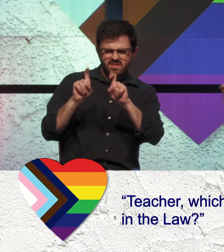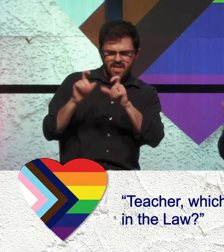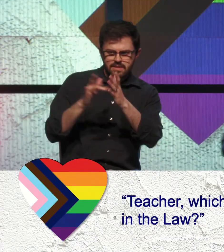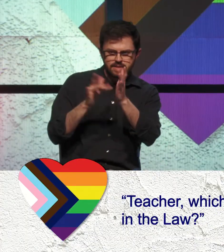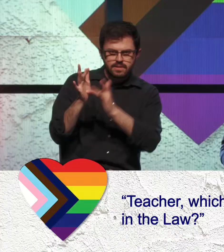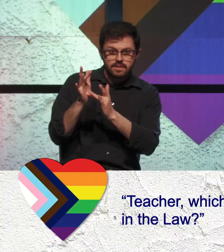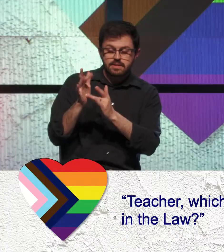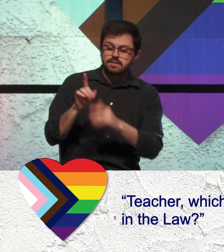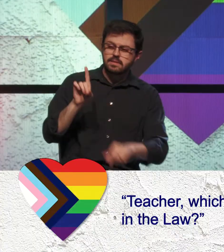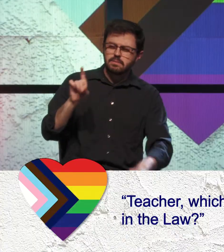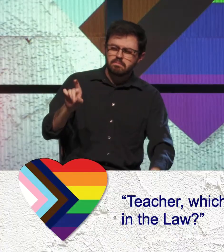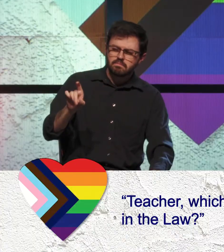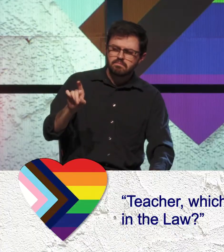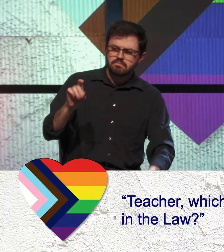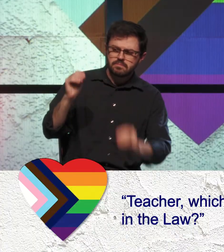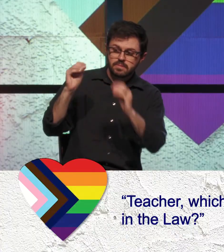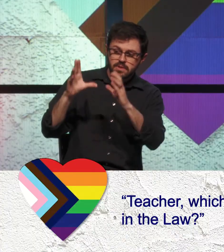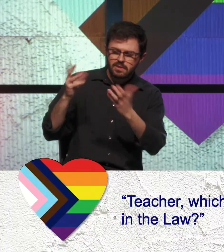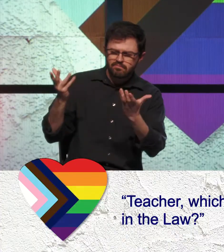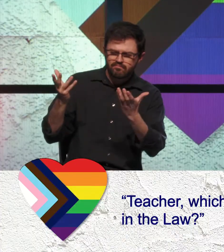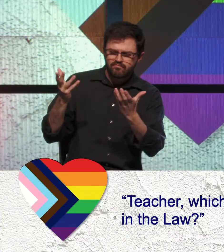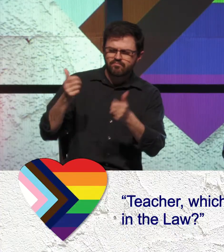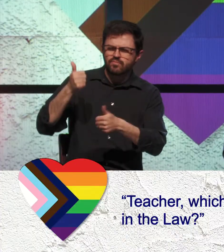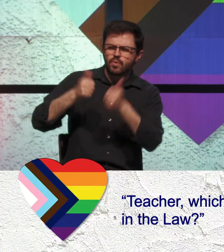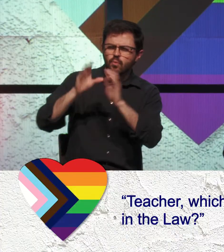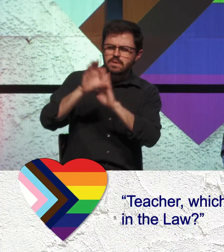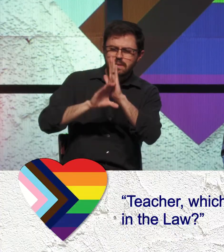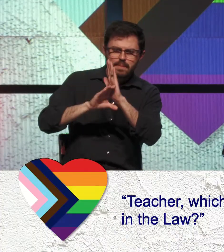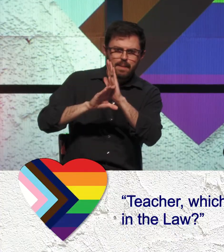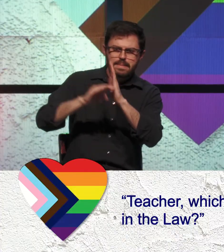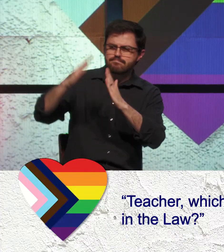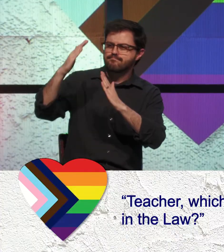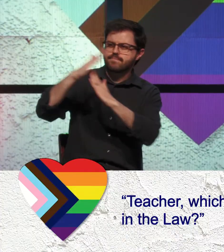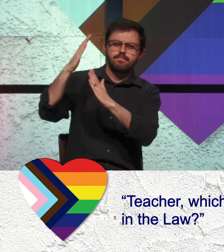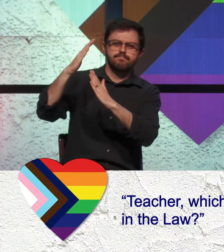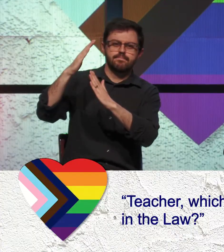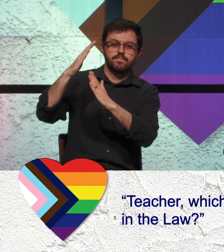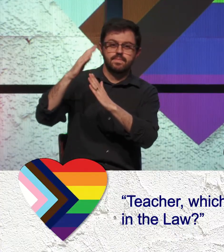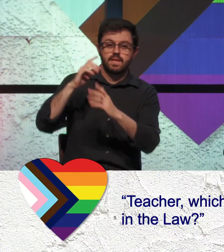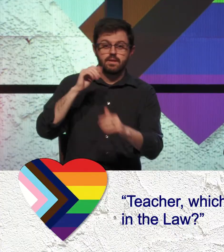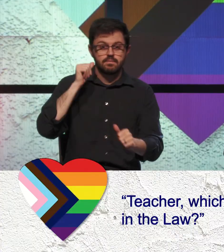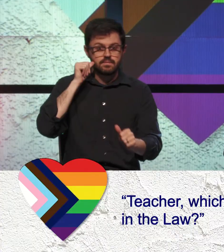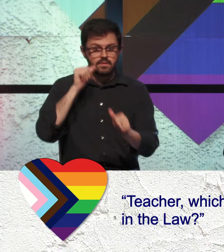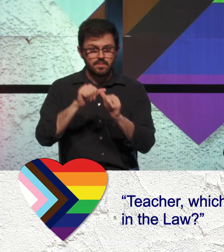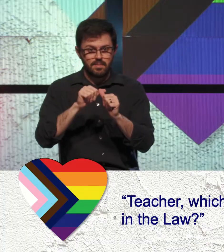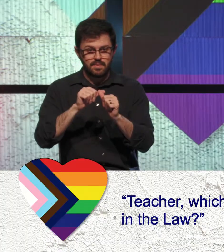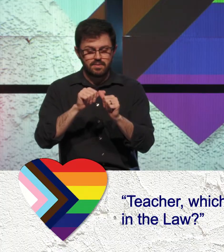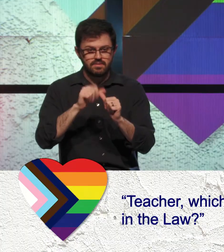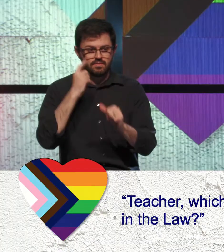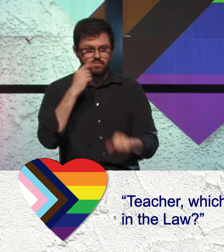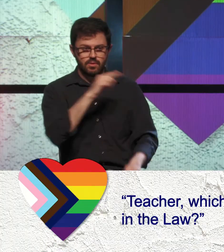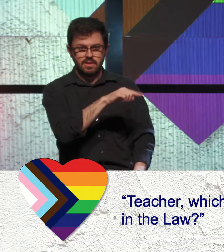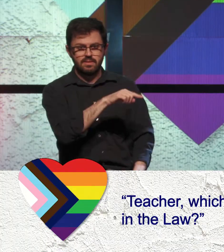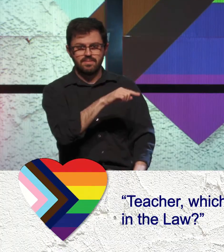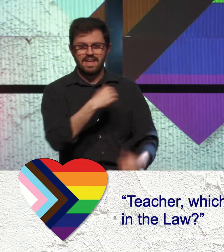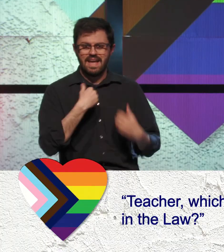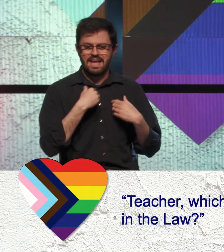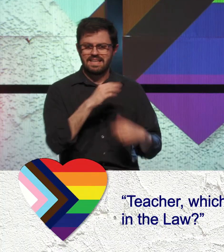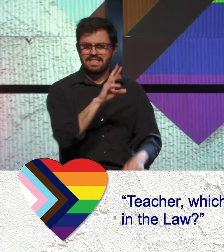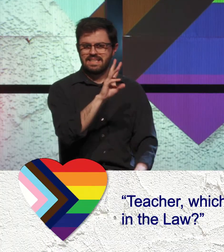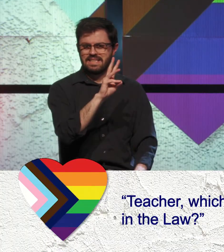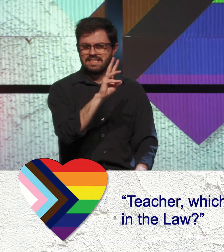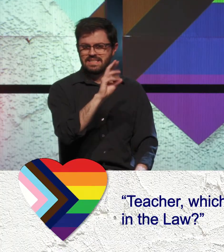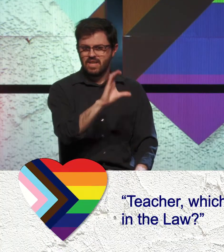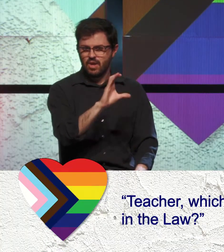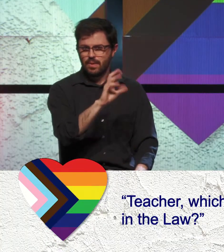which is the greatest commandment? What's the greatest commandment in all the law?" Now remember, there's 613 laws just in